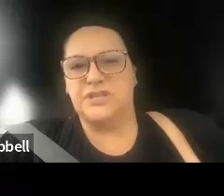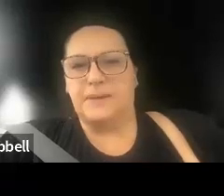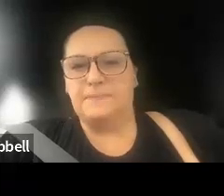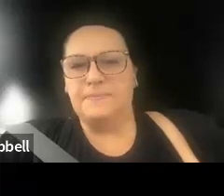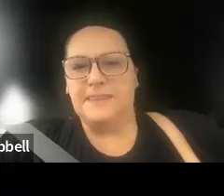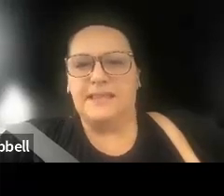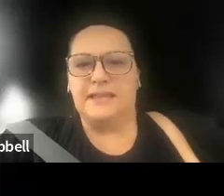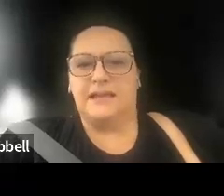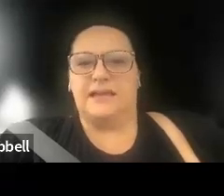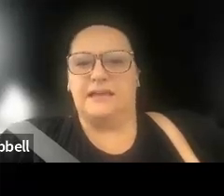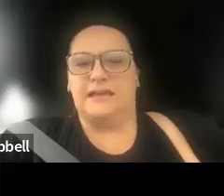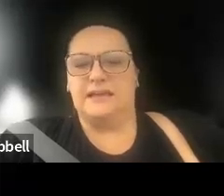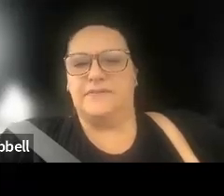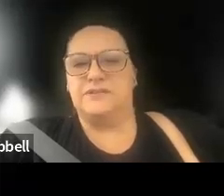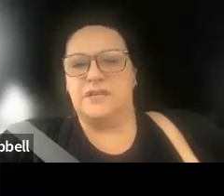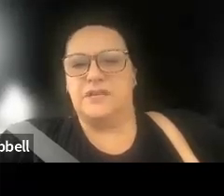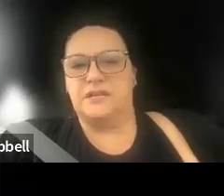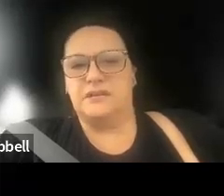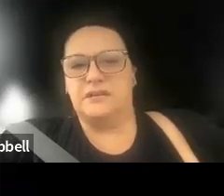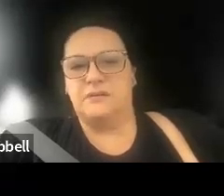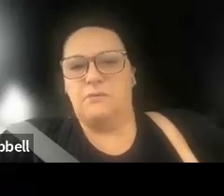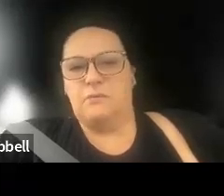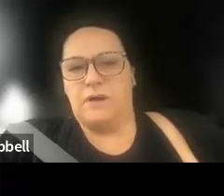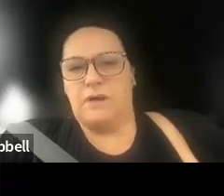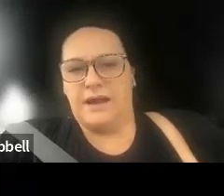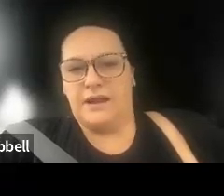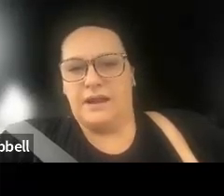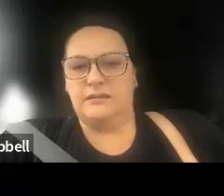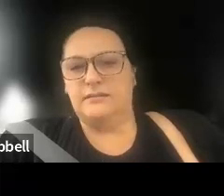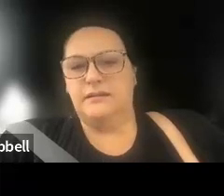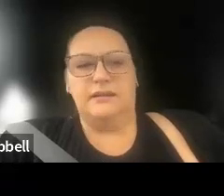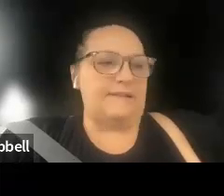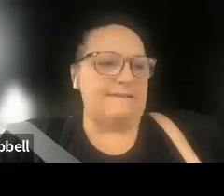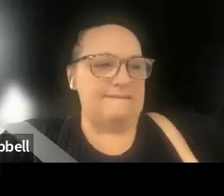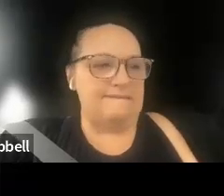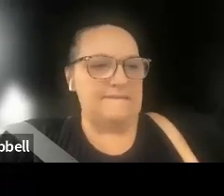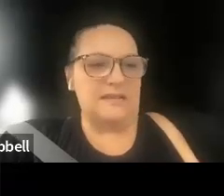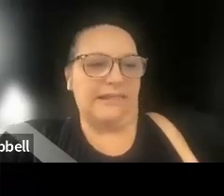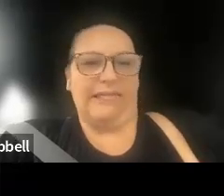did you watch them? And if you did, why not?